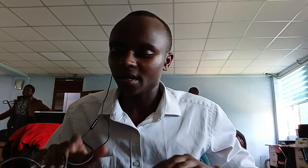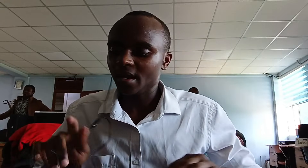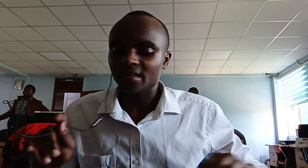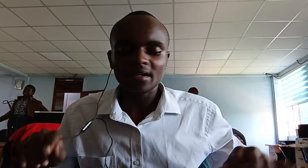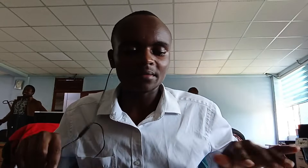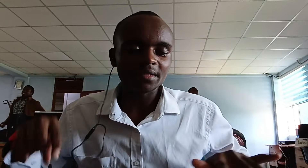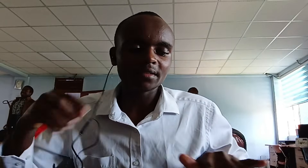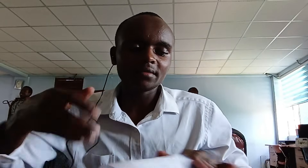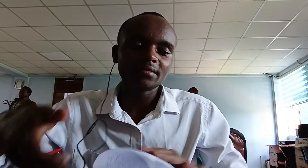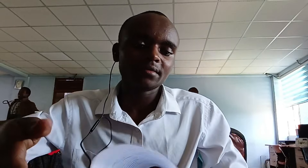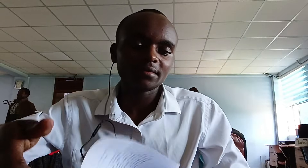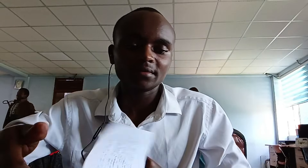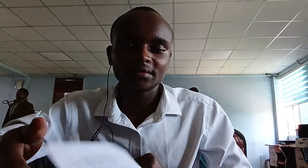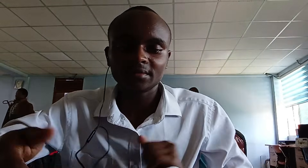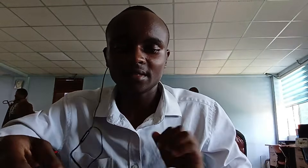I think I'm done.